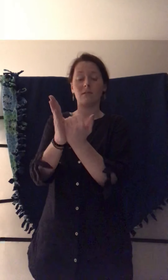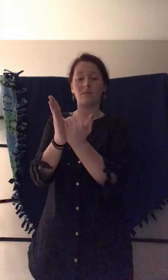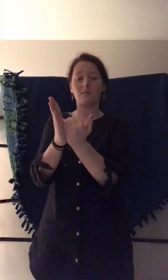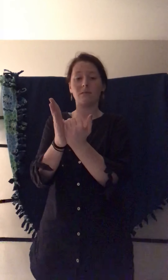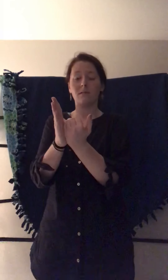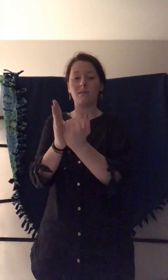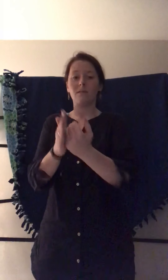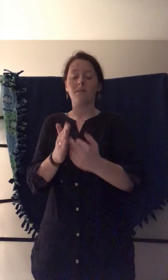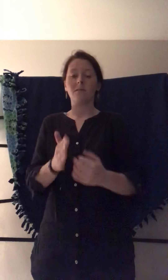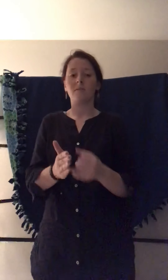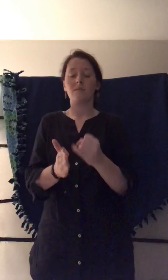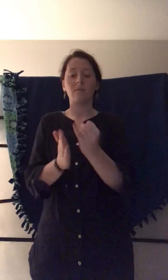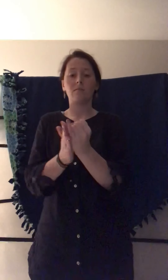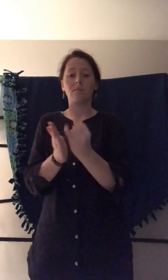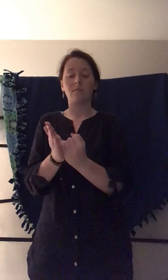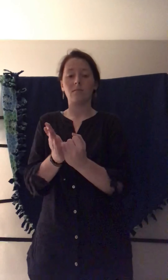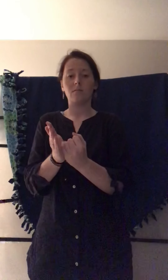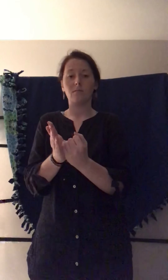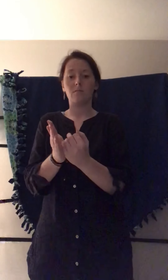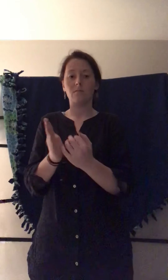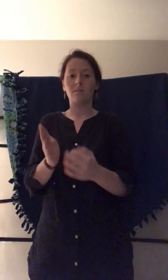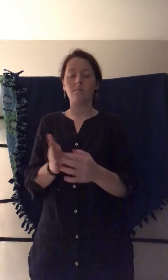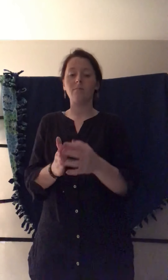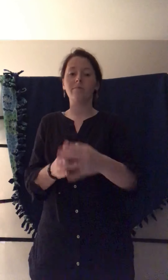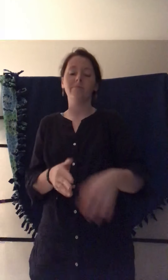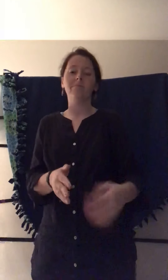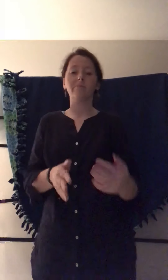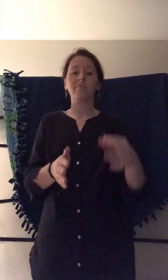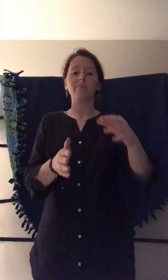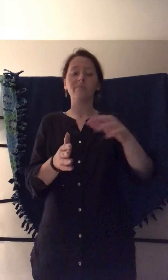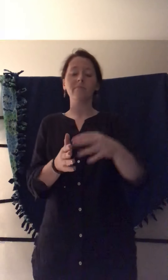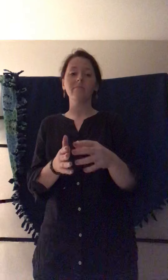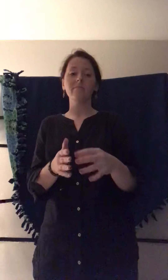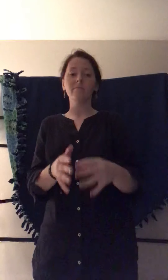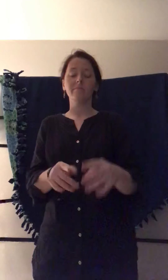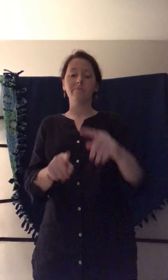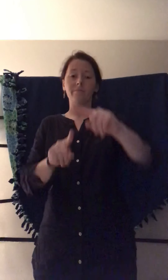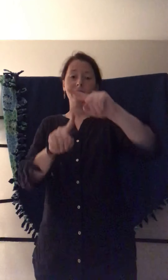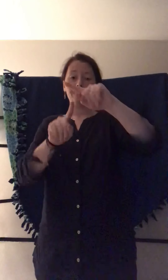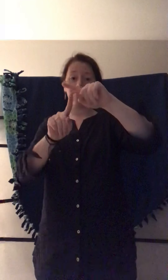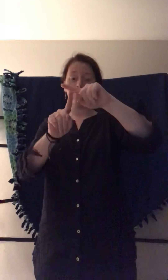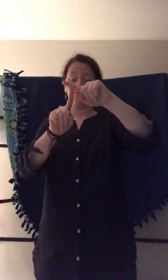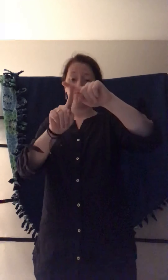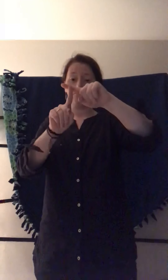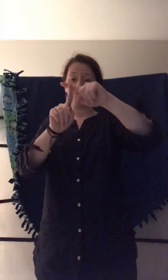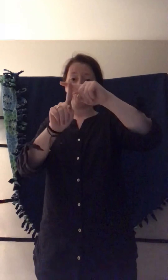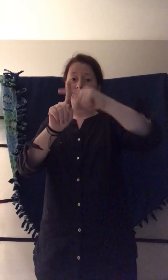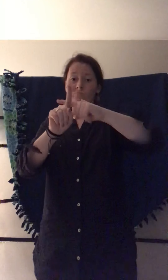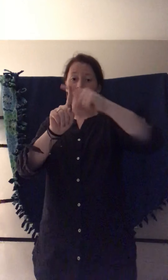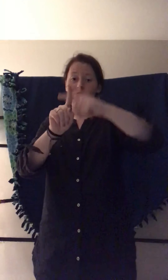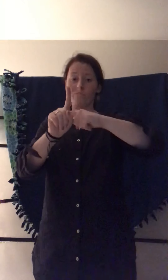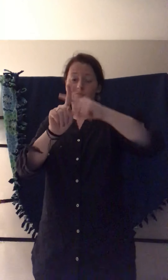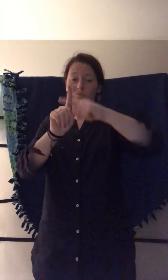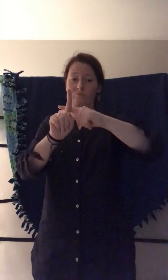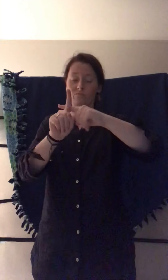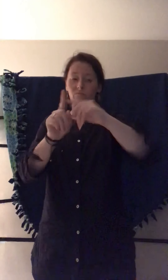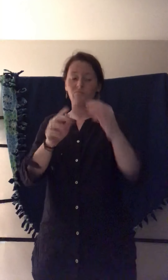transfers heat and water vapor up into the atmosphere. Through a cycle of evaporation and condensation, the warm, wet air builds clouds and